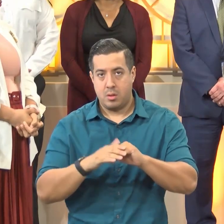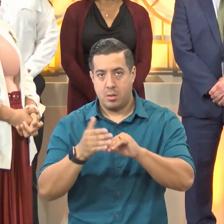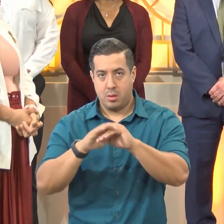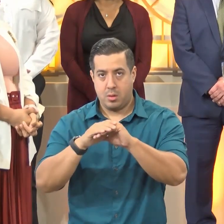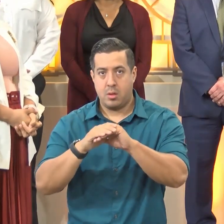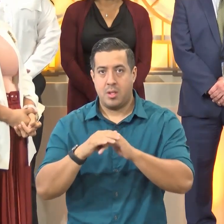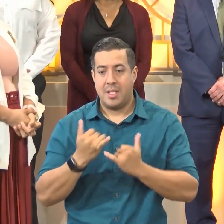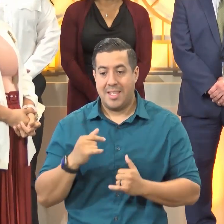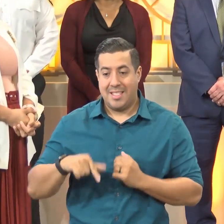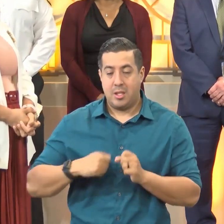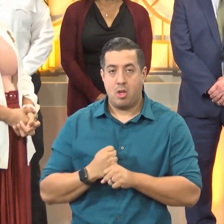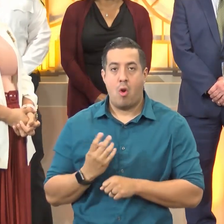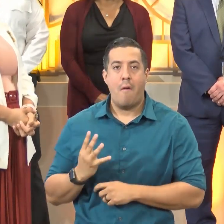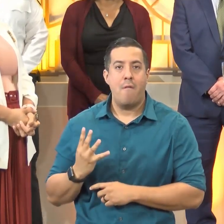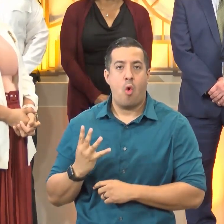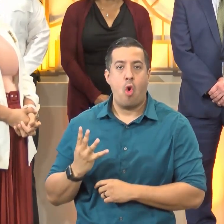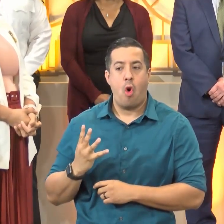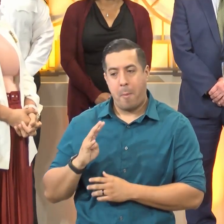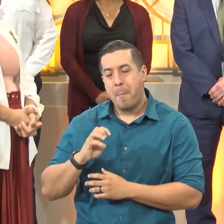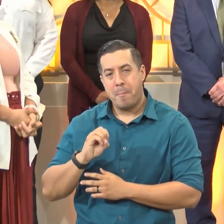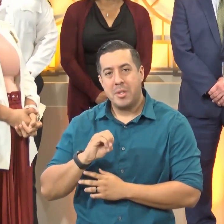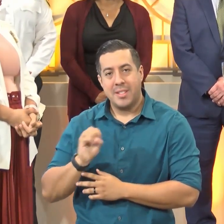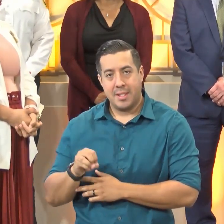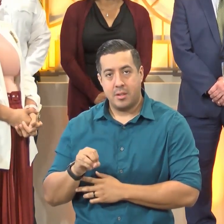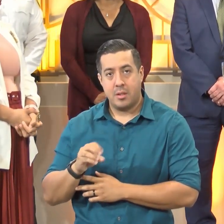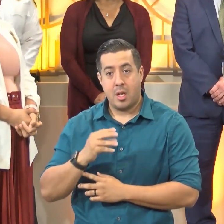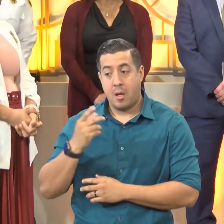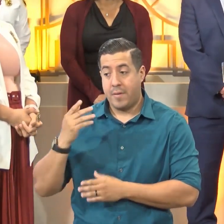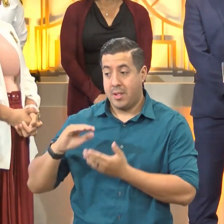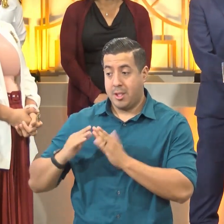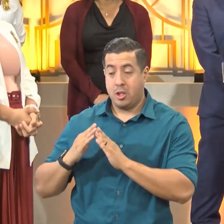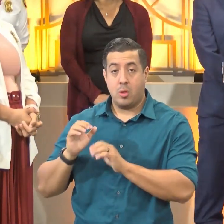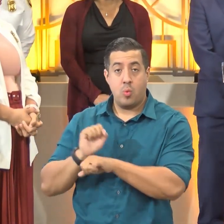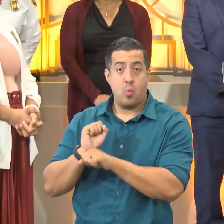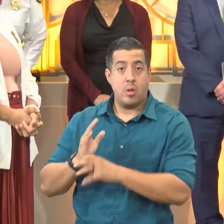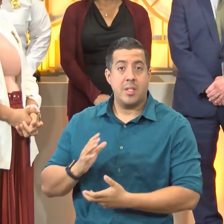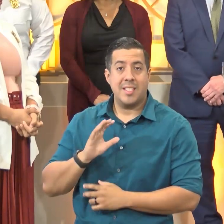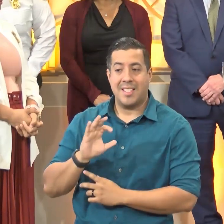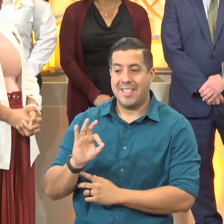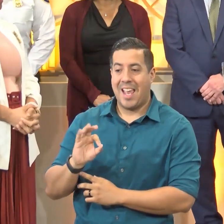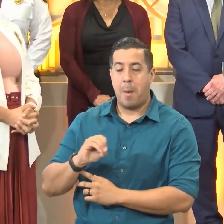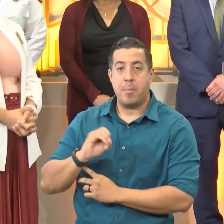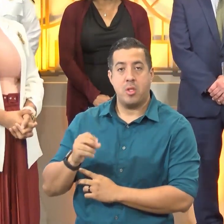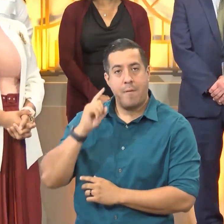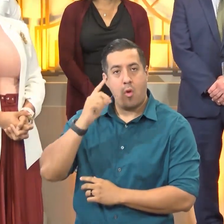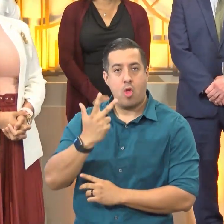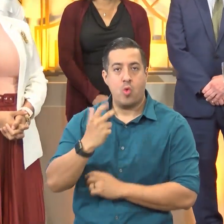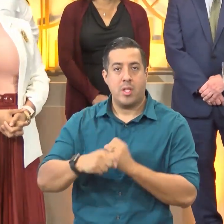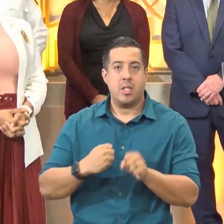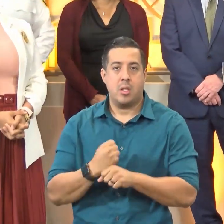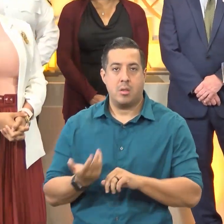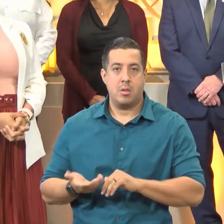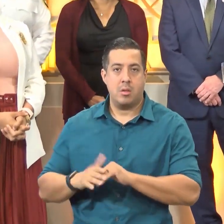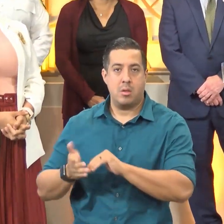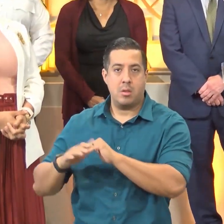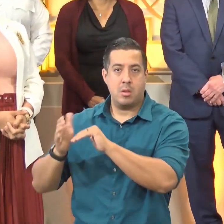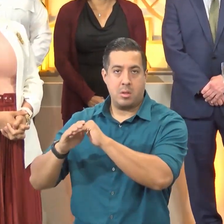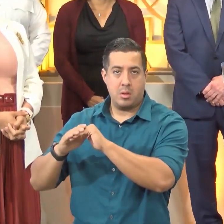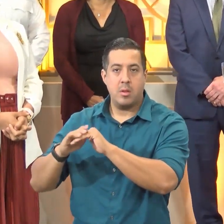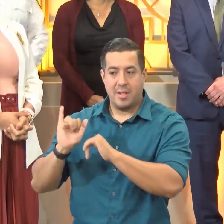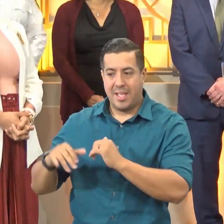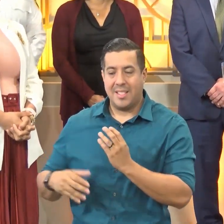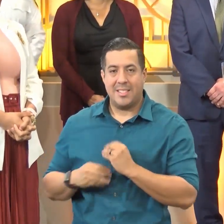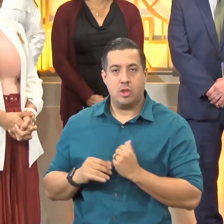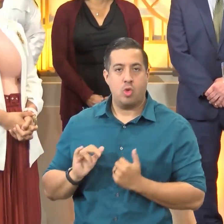year of 4%. And then for our municipal workers, it is 9% over 3, and this is the initial one of 3%.